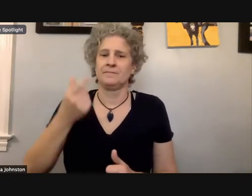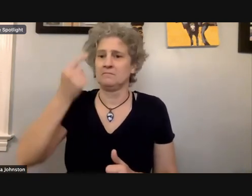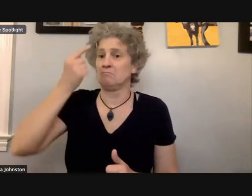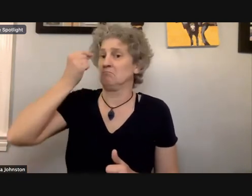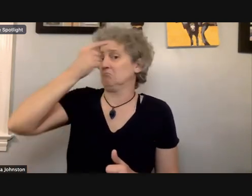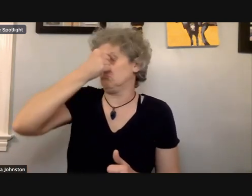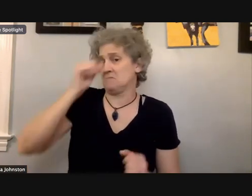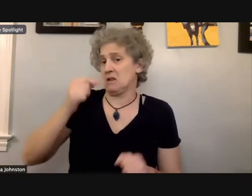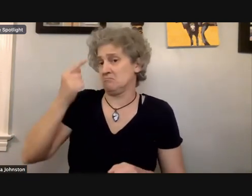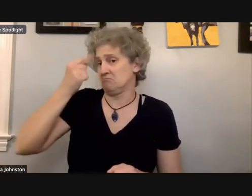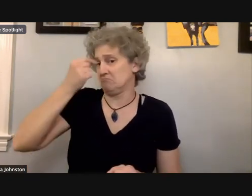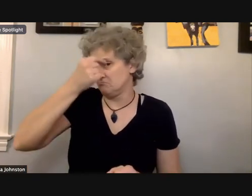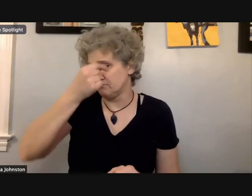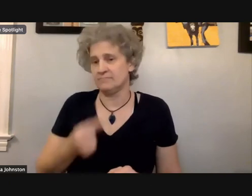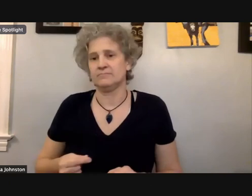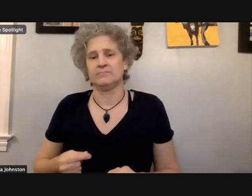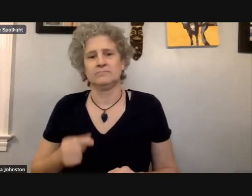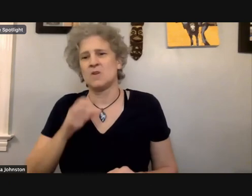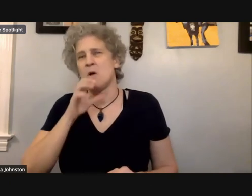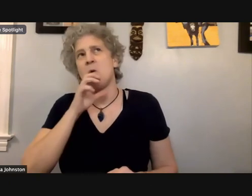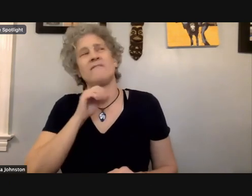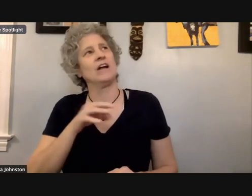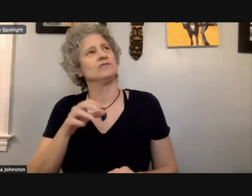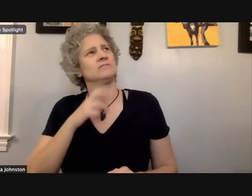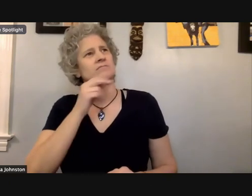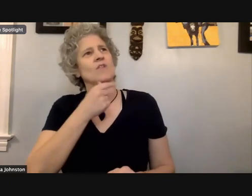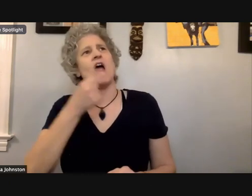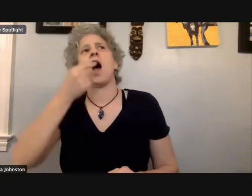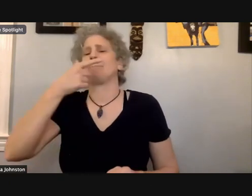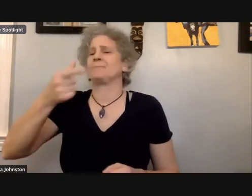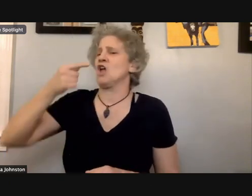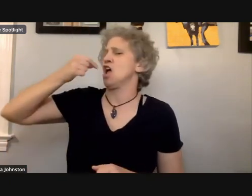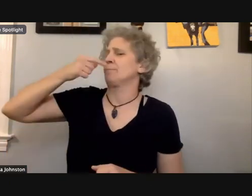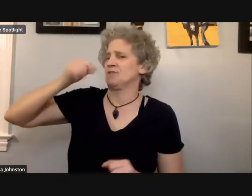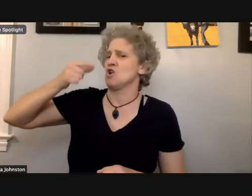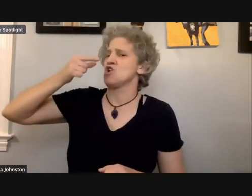inhalers. Eye drops.